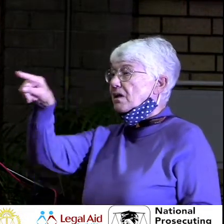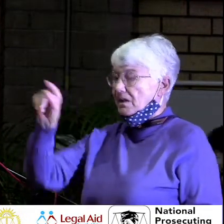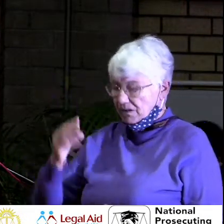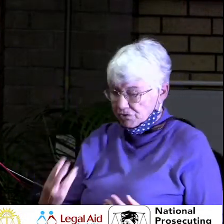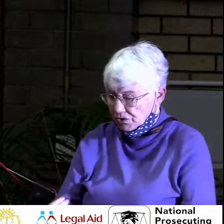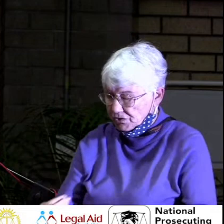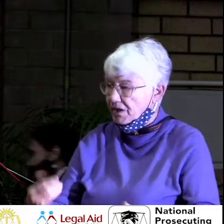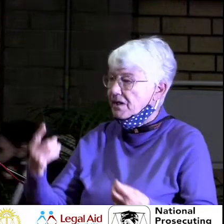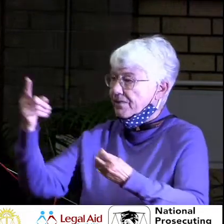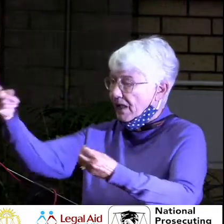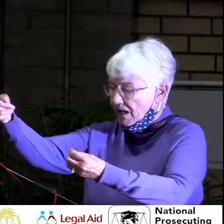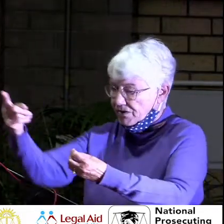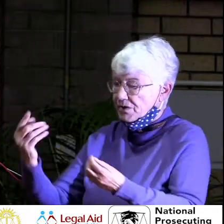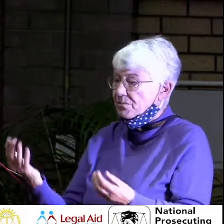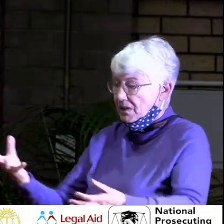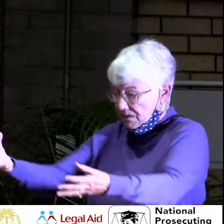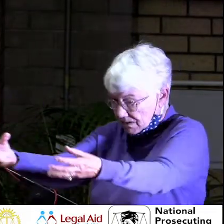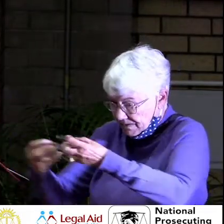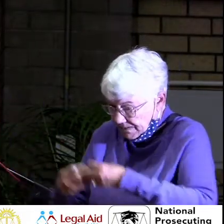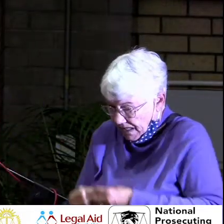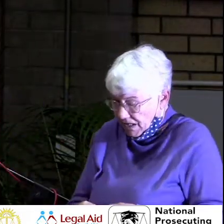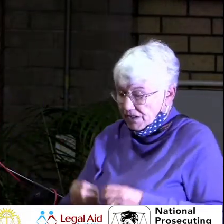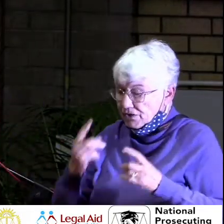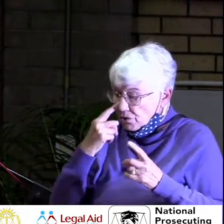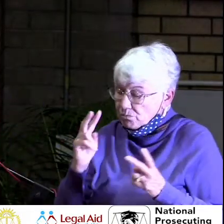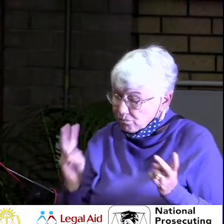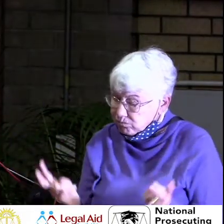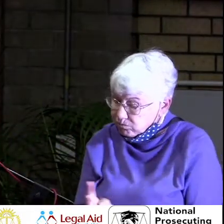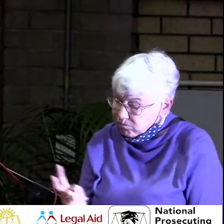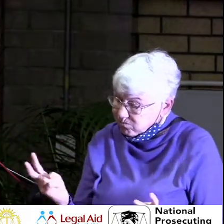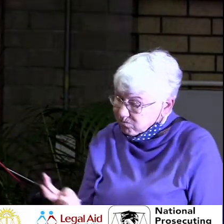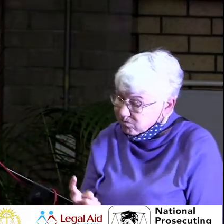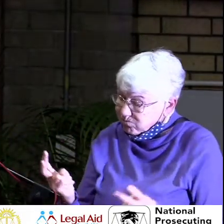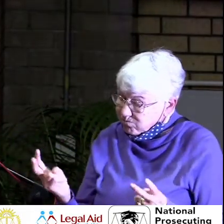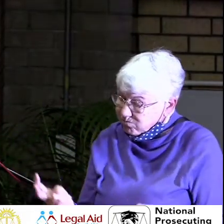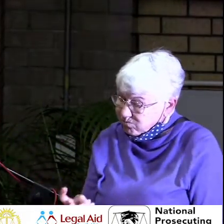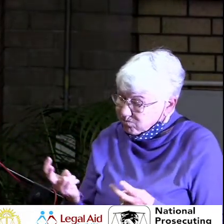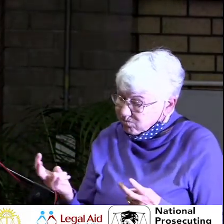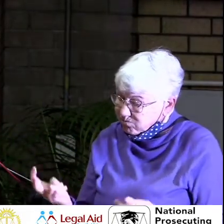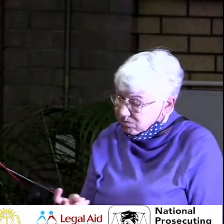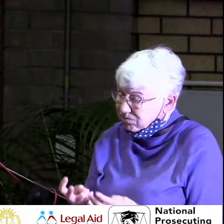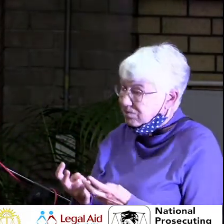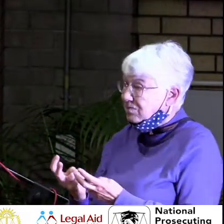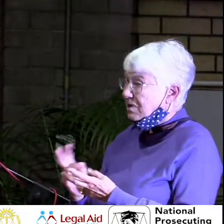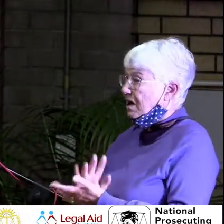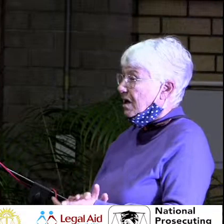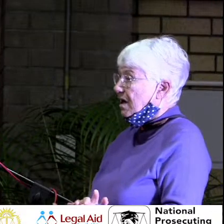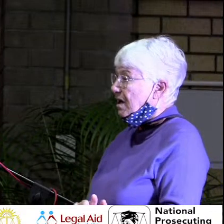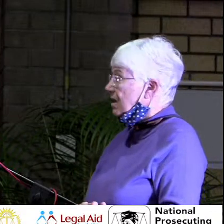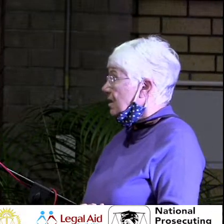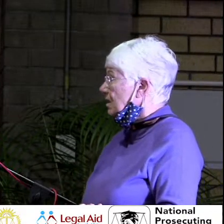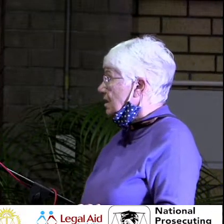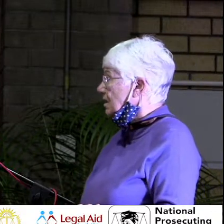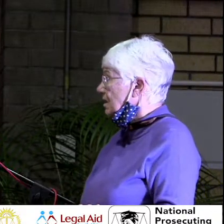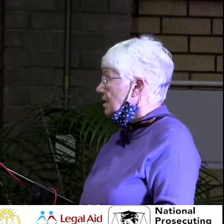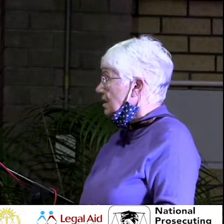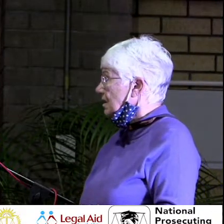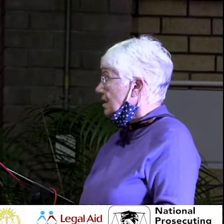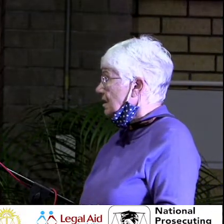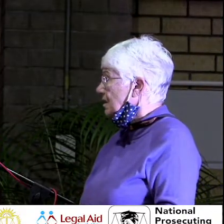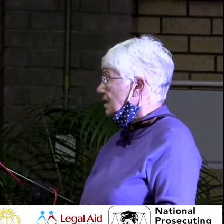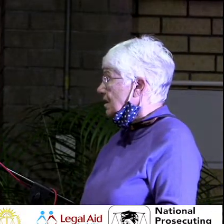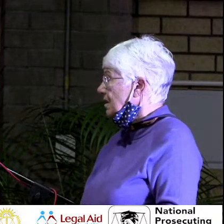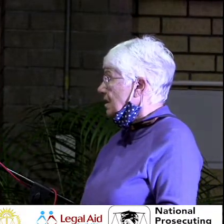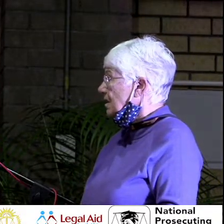welcome each and every person that's prepared to take a child into your house, because that is